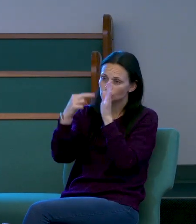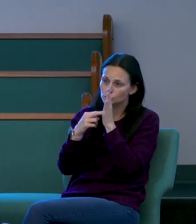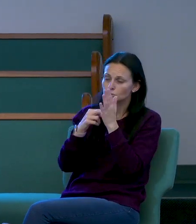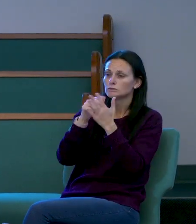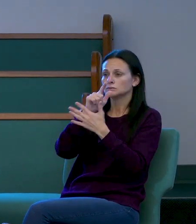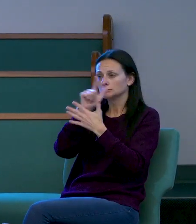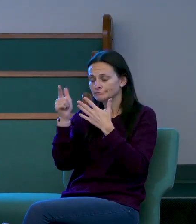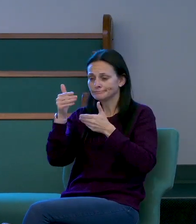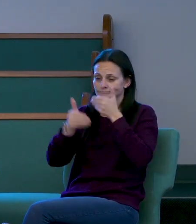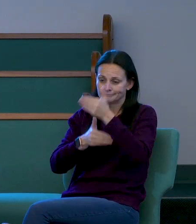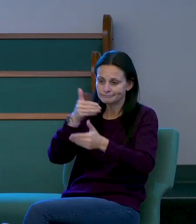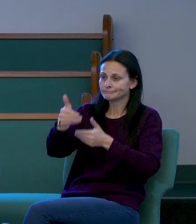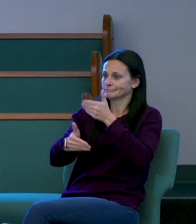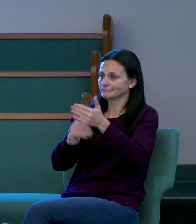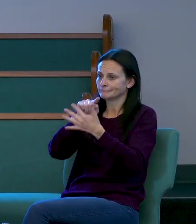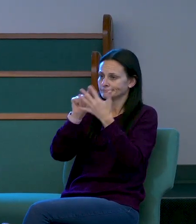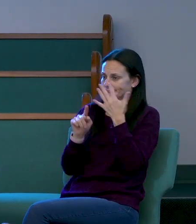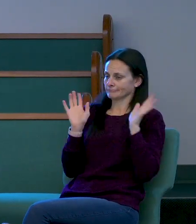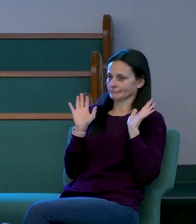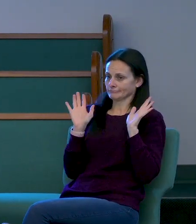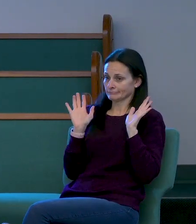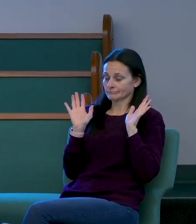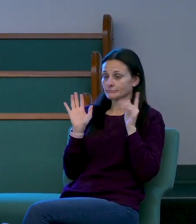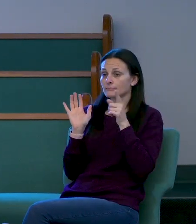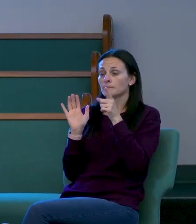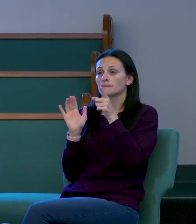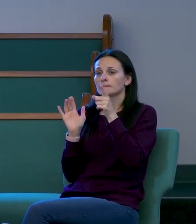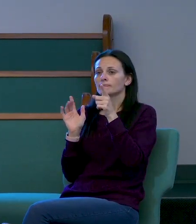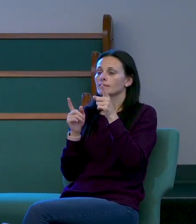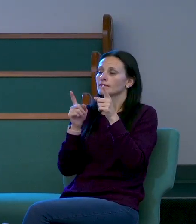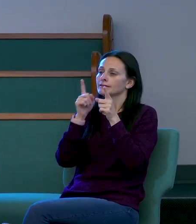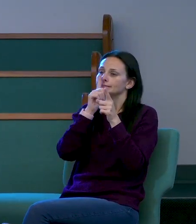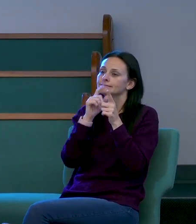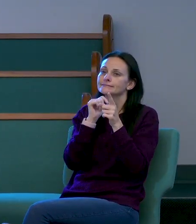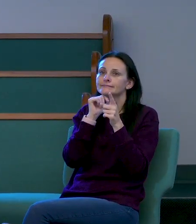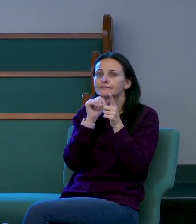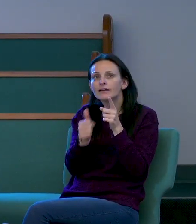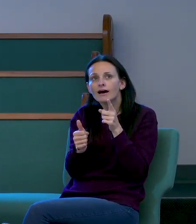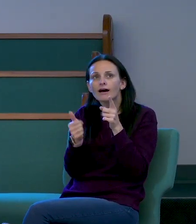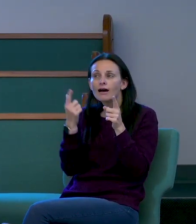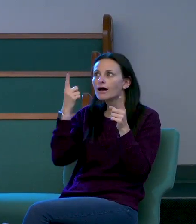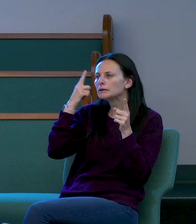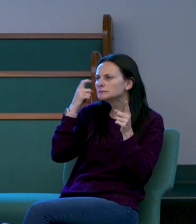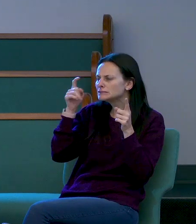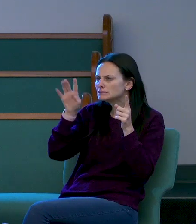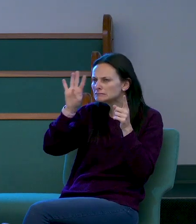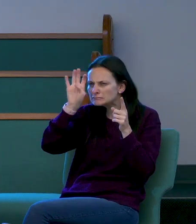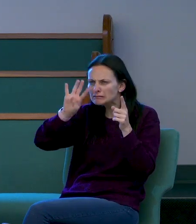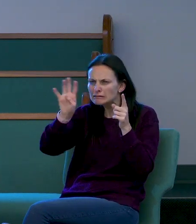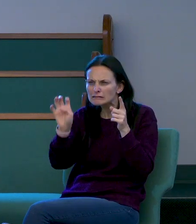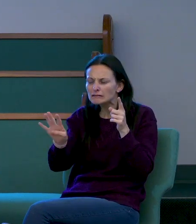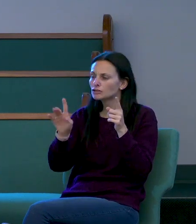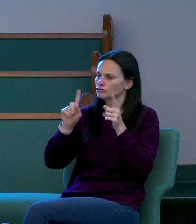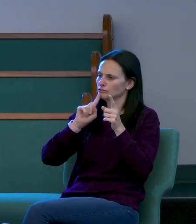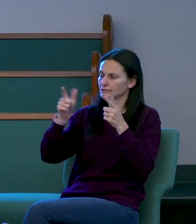our process. And it is not a mysterious kind of thing. It is a